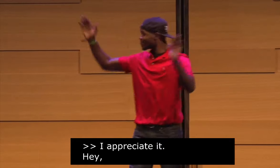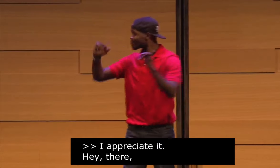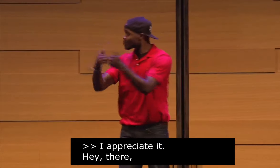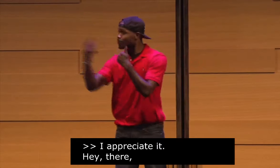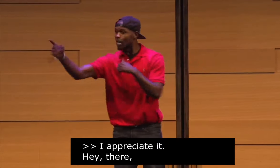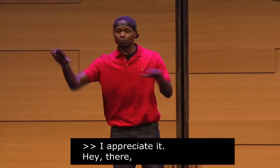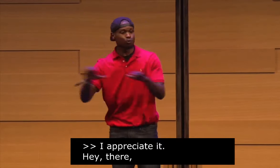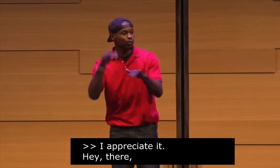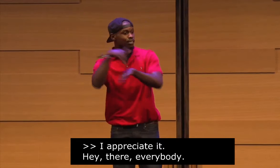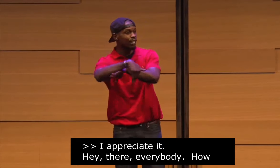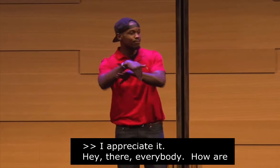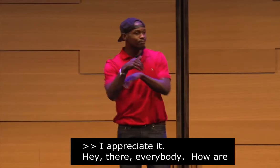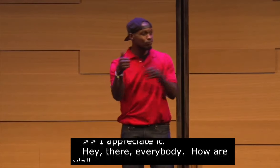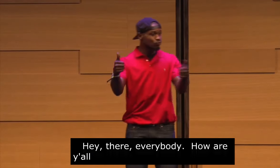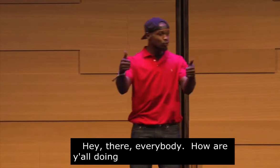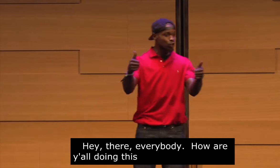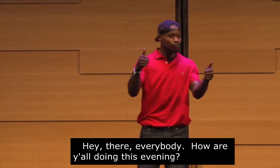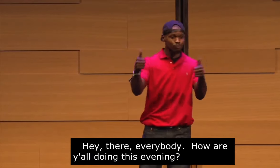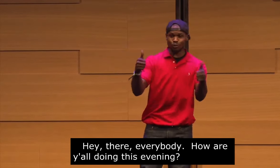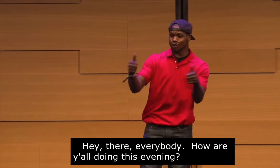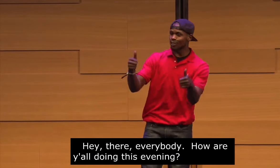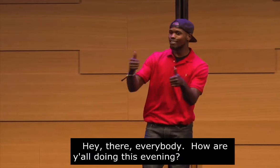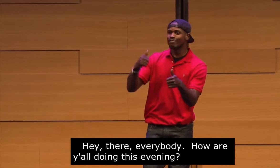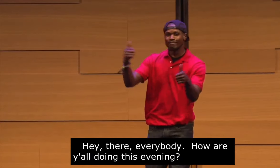Hey there, everybody. How are y'all doing this evening?